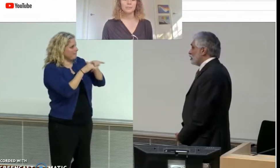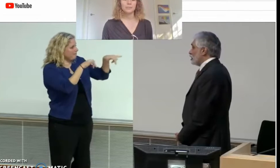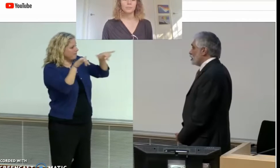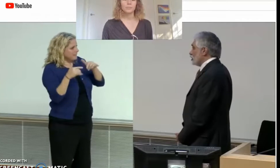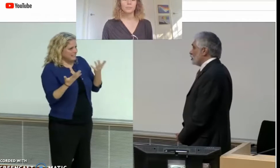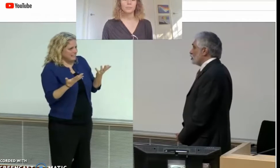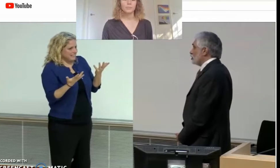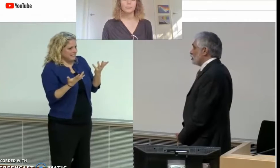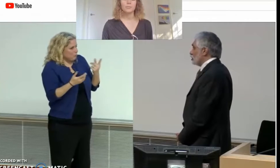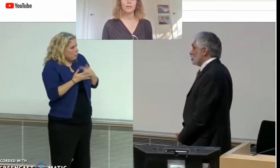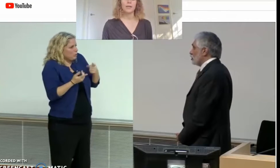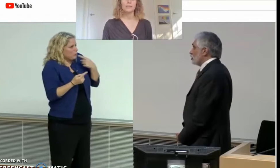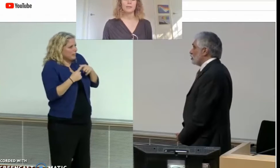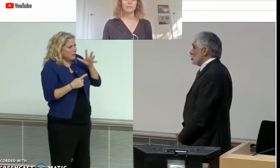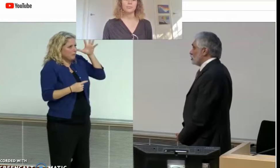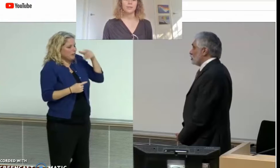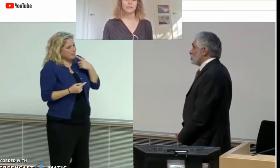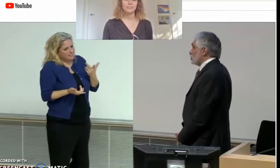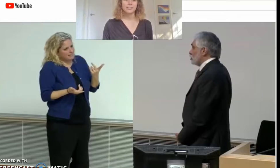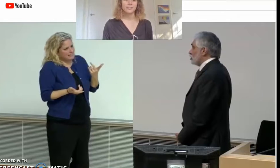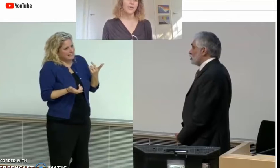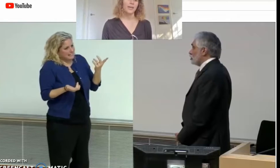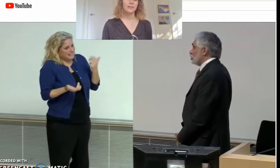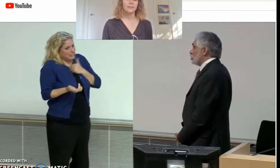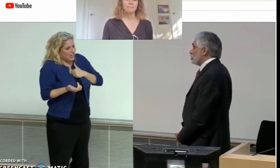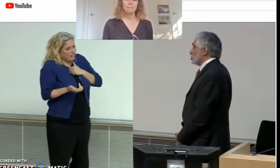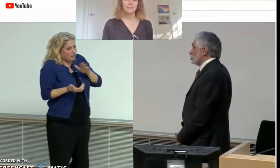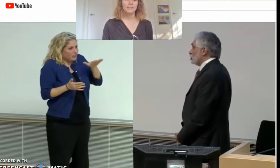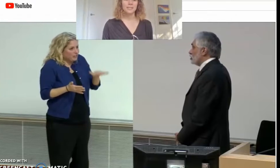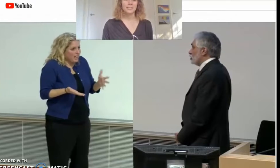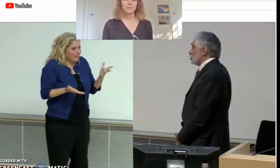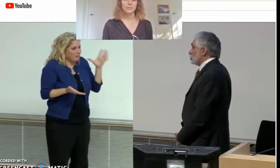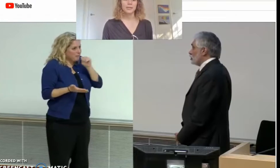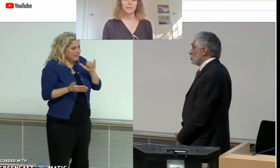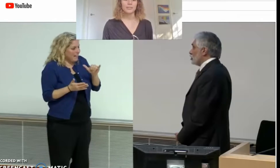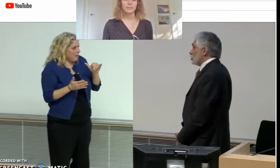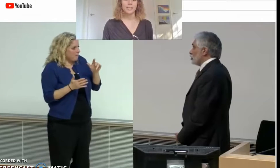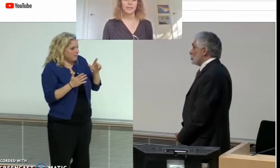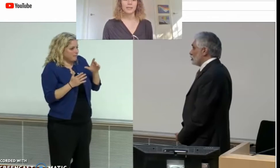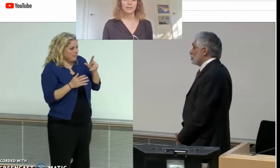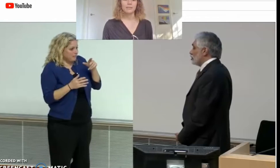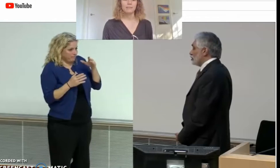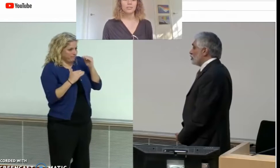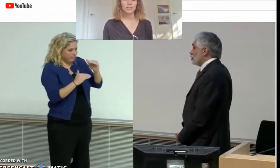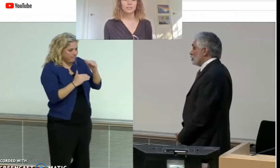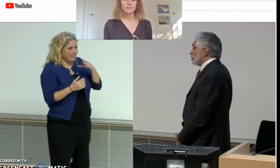to establish some kind of test for that and say that it's too late or not too late. And if a child has missed